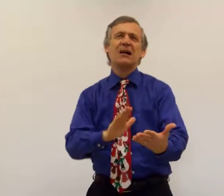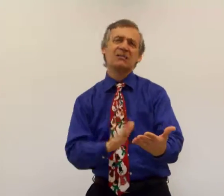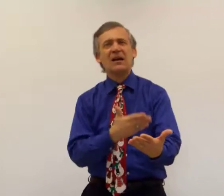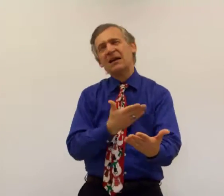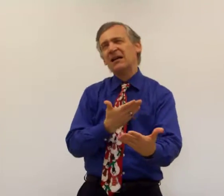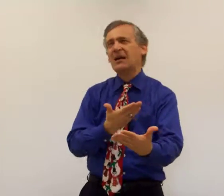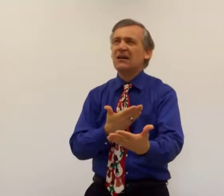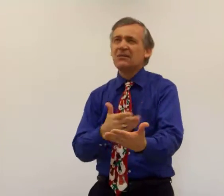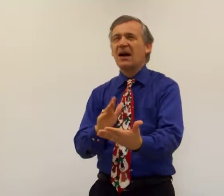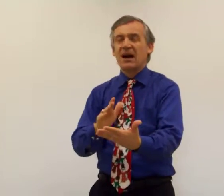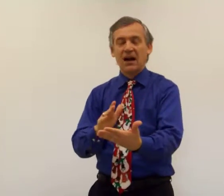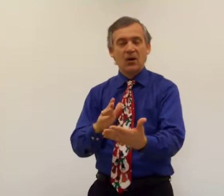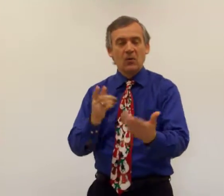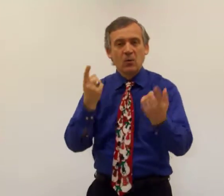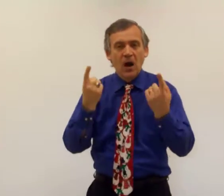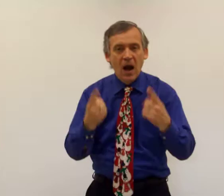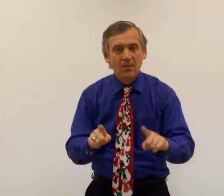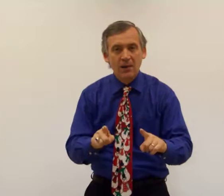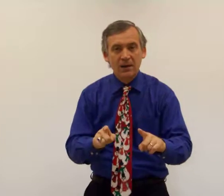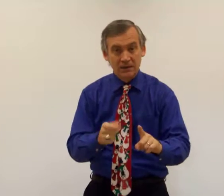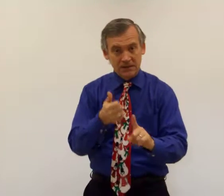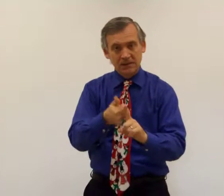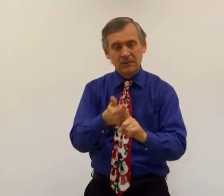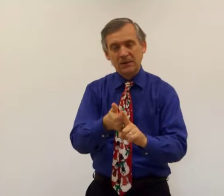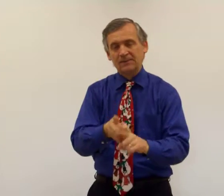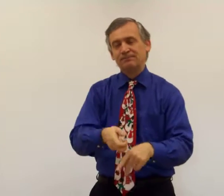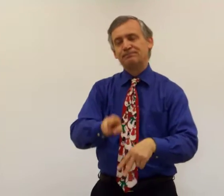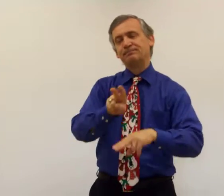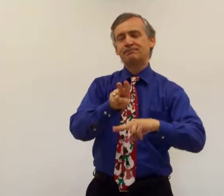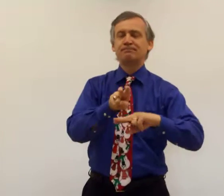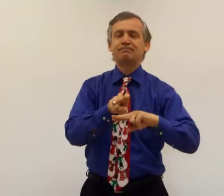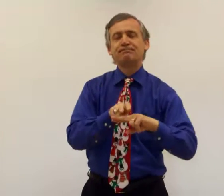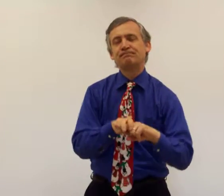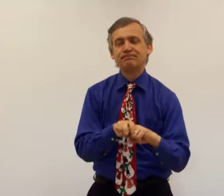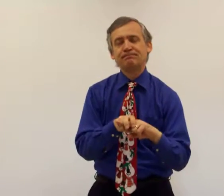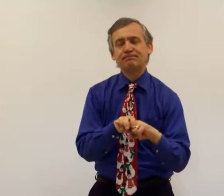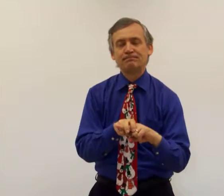the trees would crowd around to shade him.